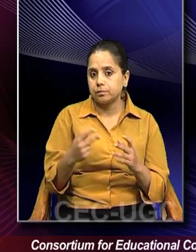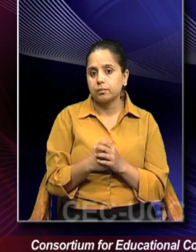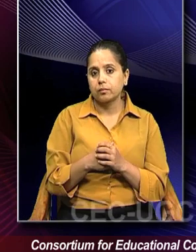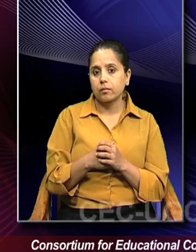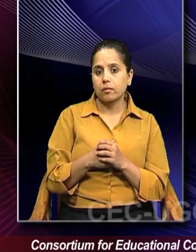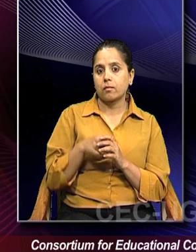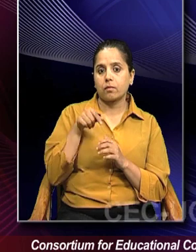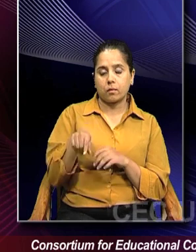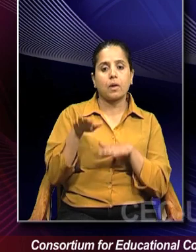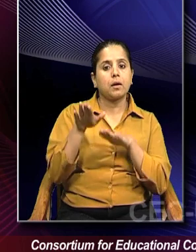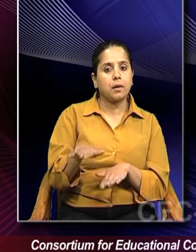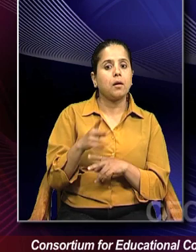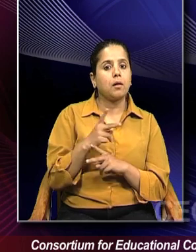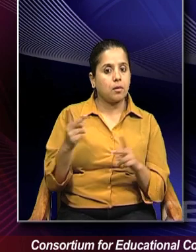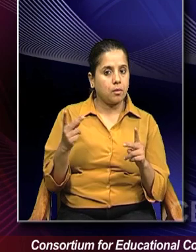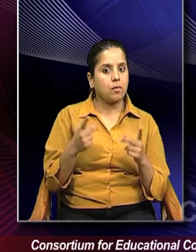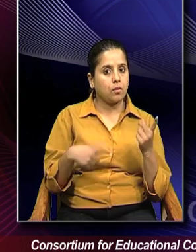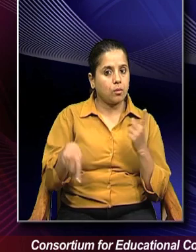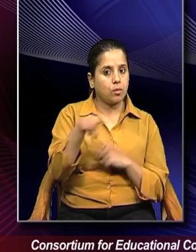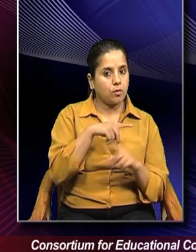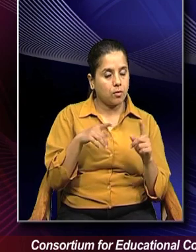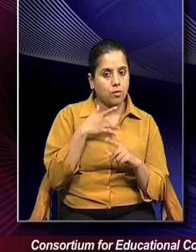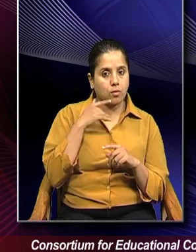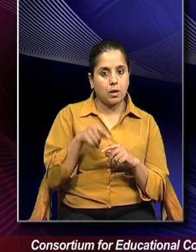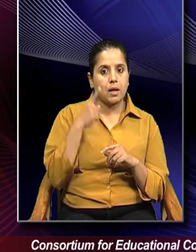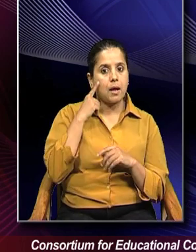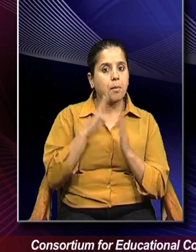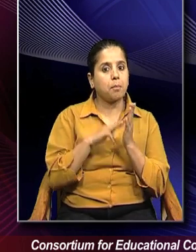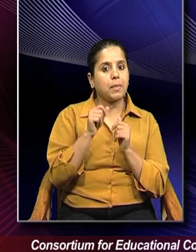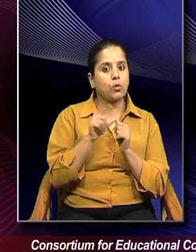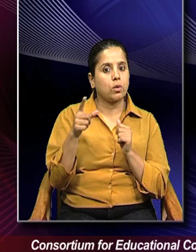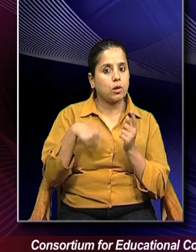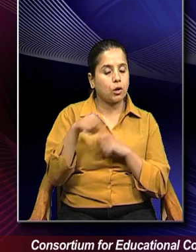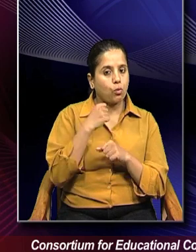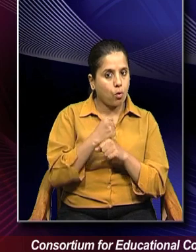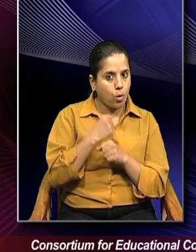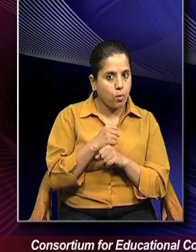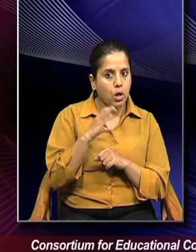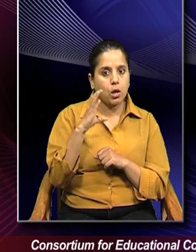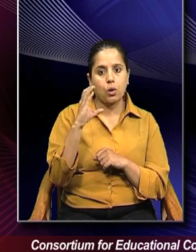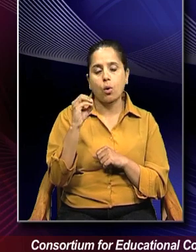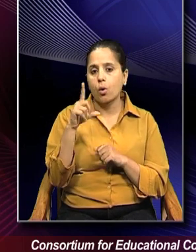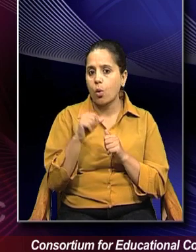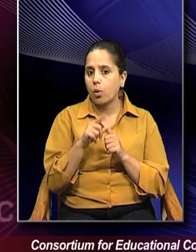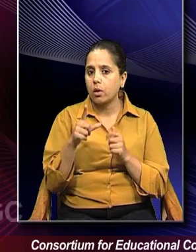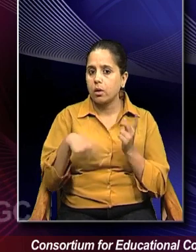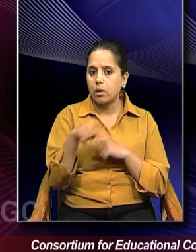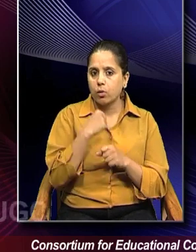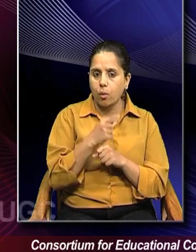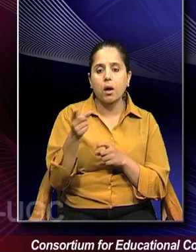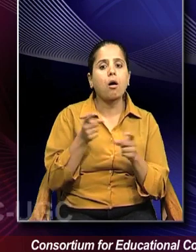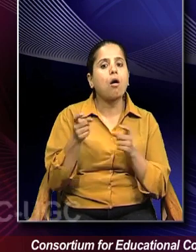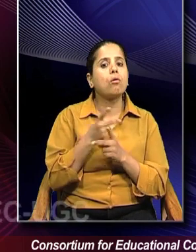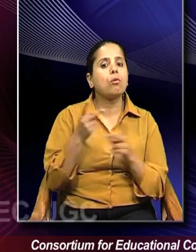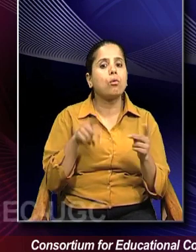are dependent on the imperial government or the colonial government which controls them.